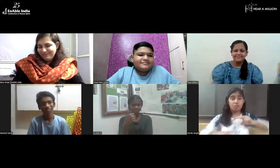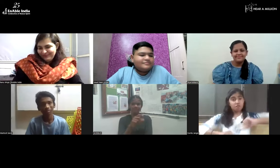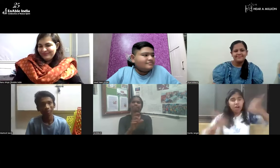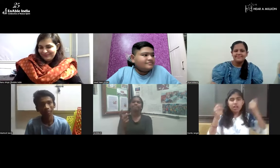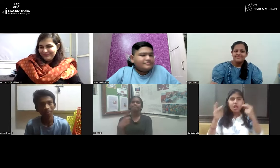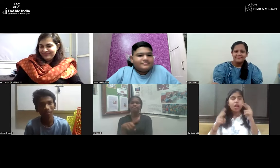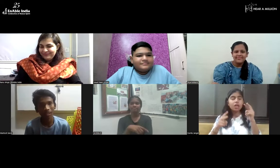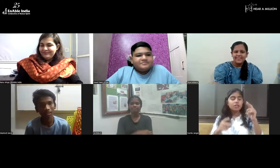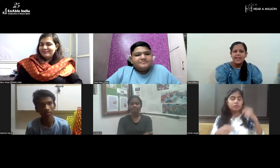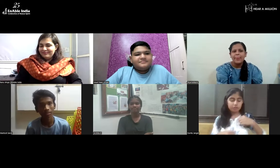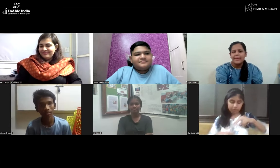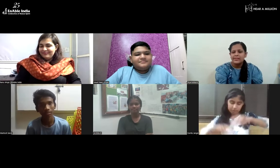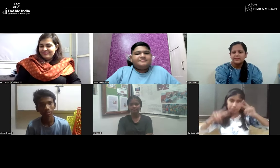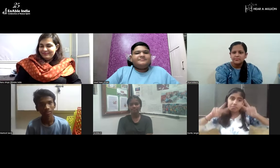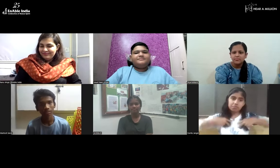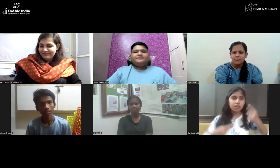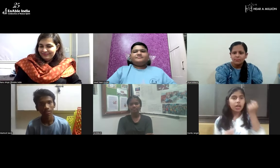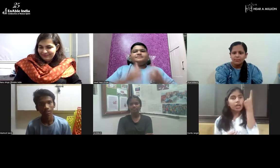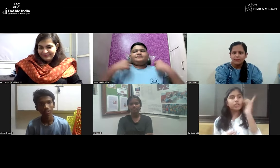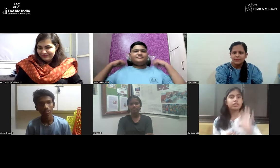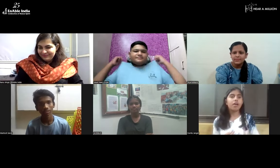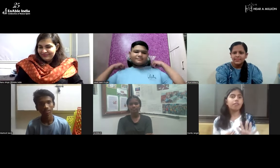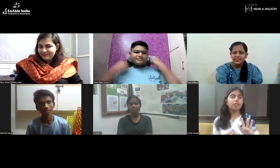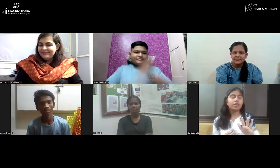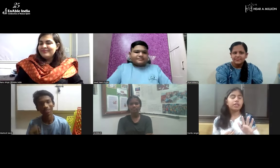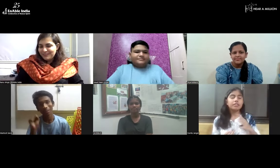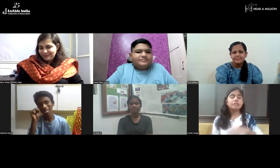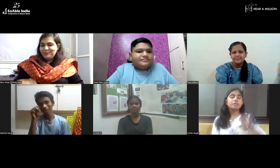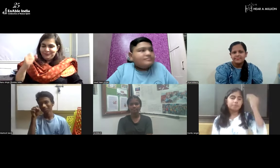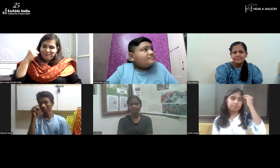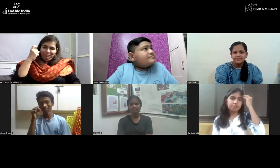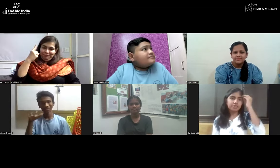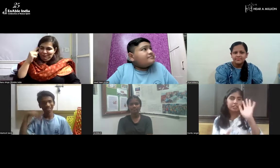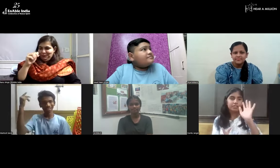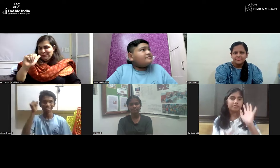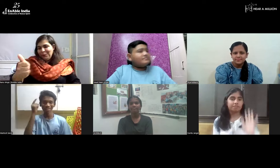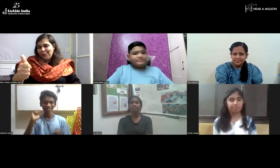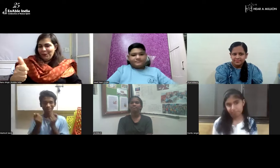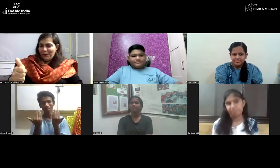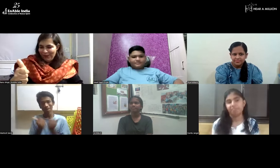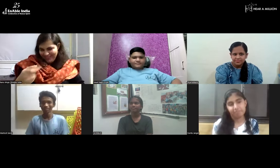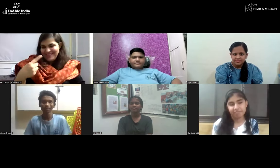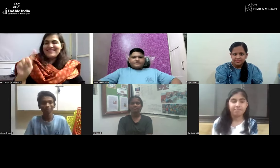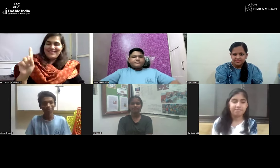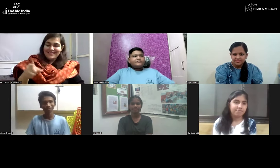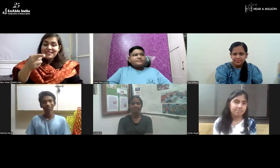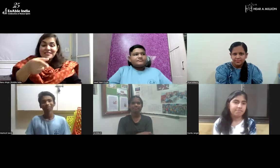with books. They can give some time to use mobile phones, but to reduce screen time and more book time. okay,